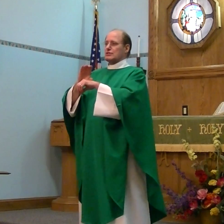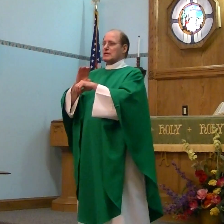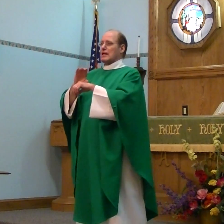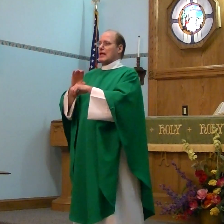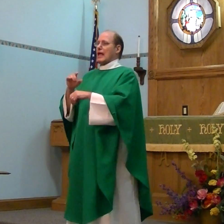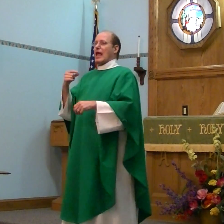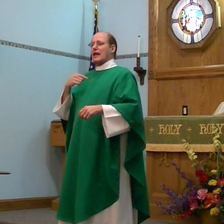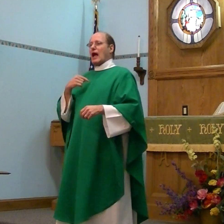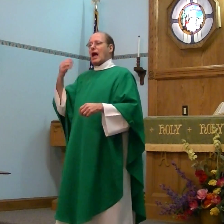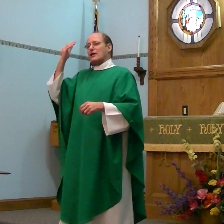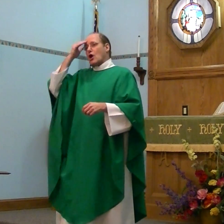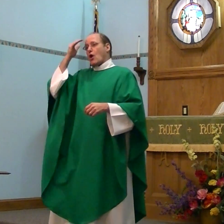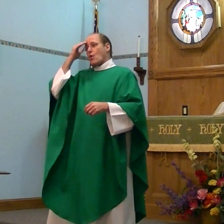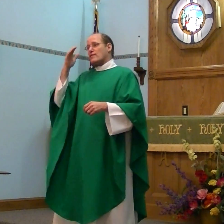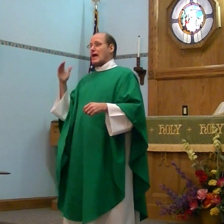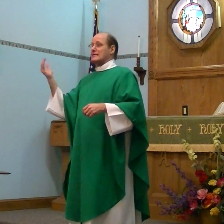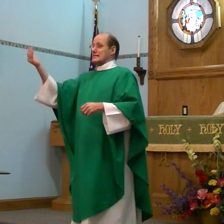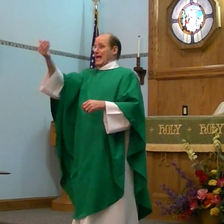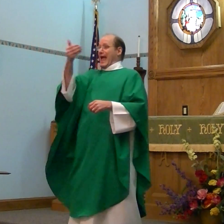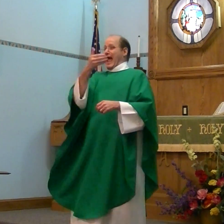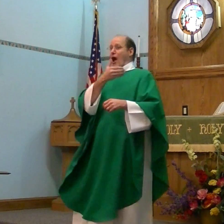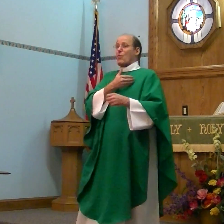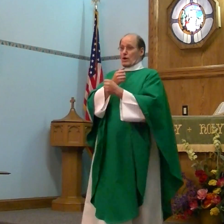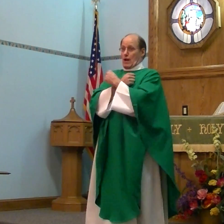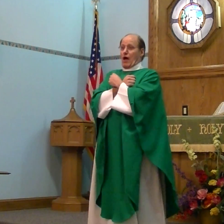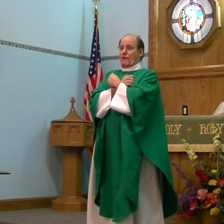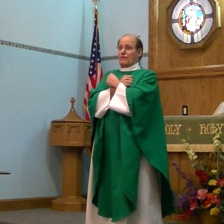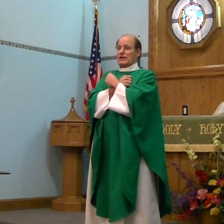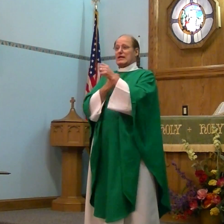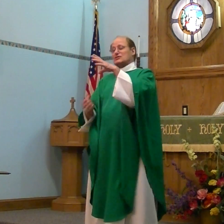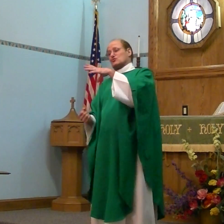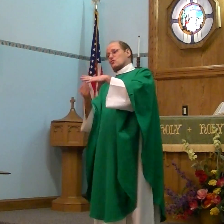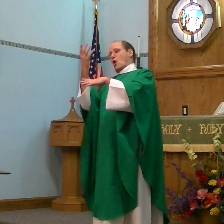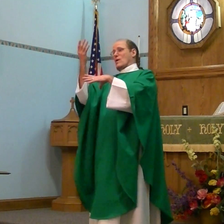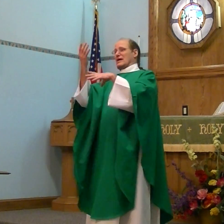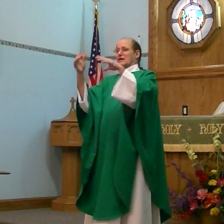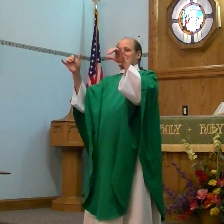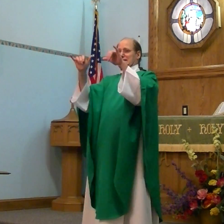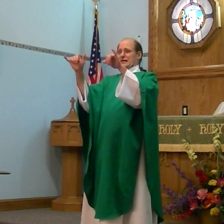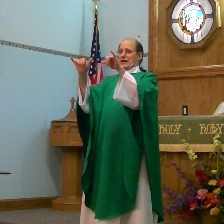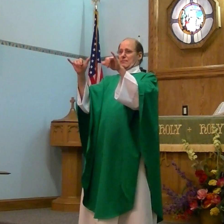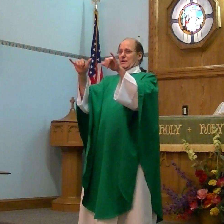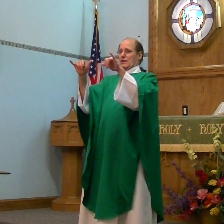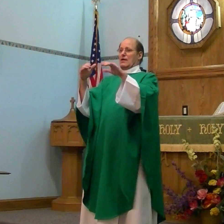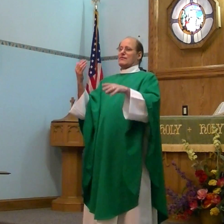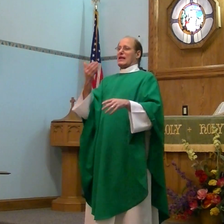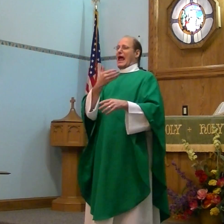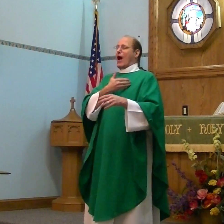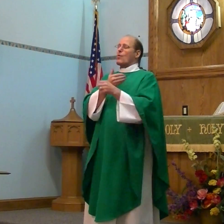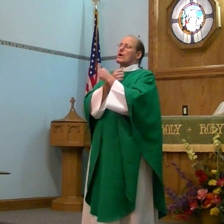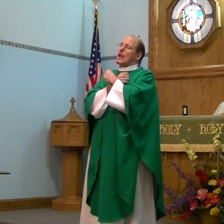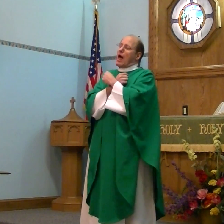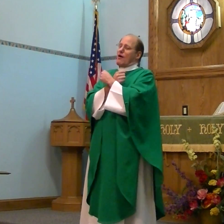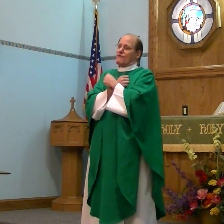And I know that our love is growing the same. That our love